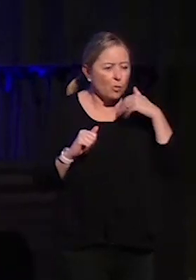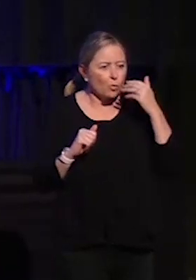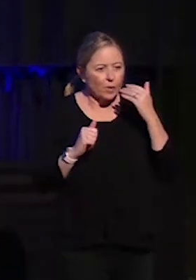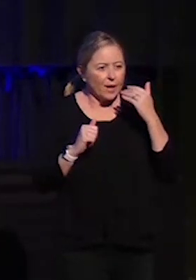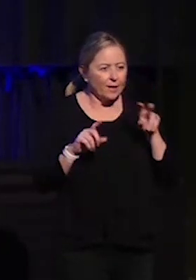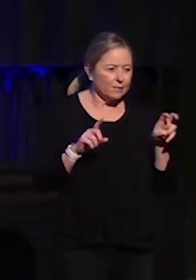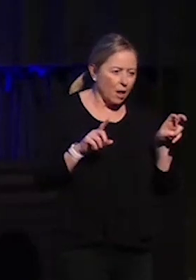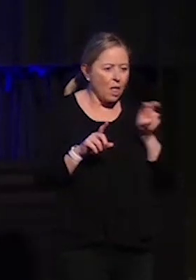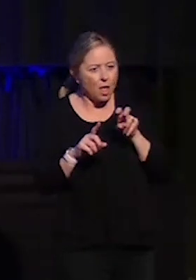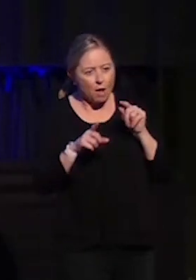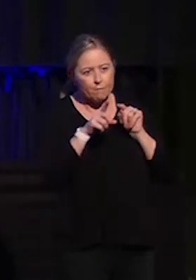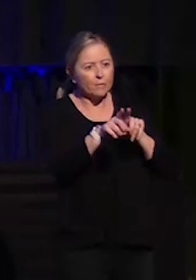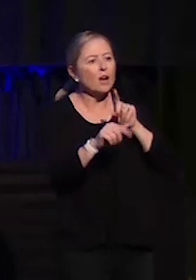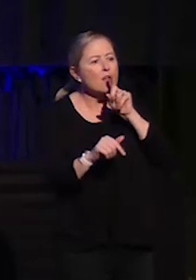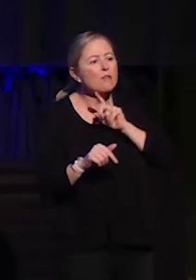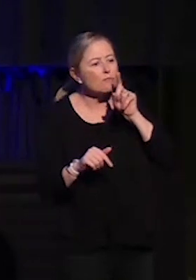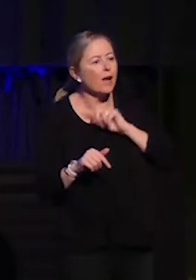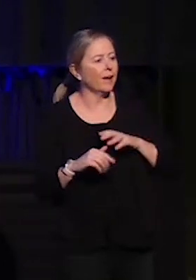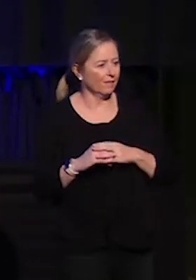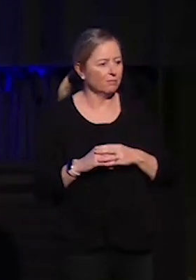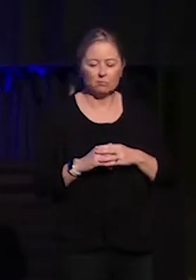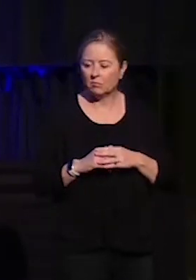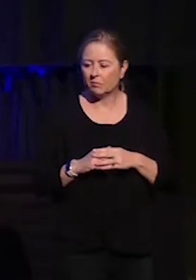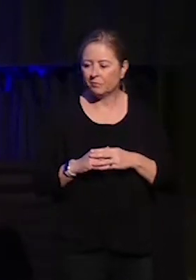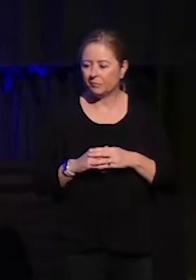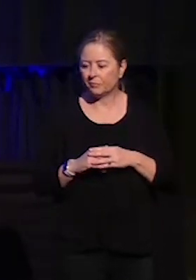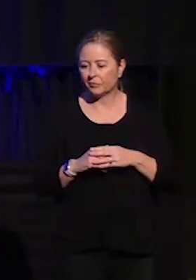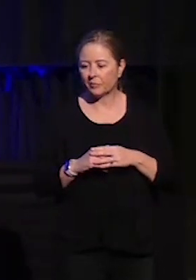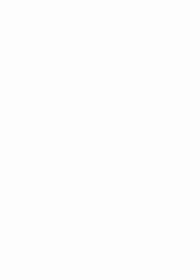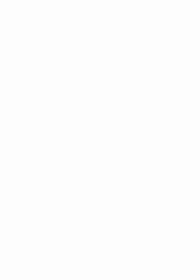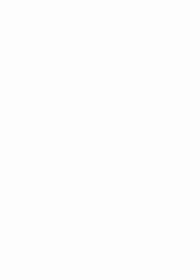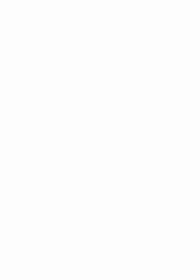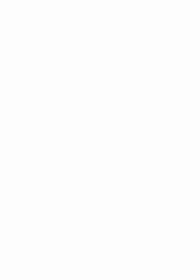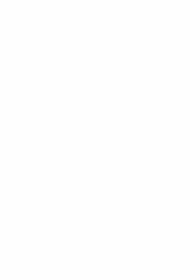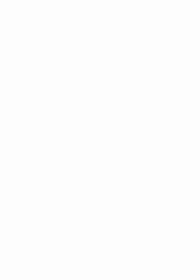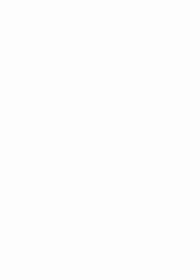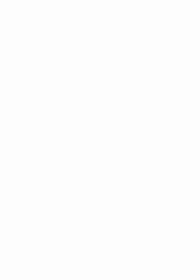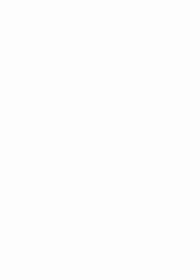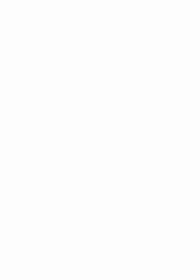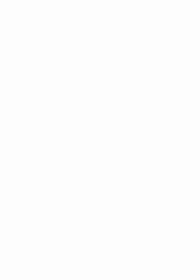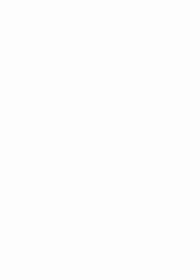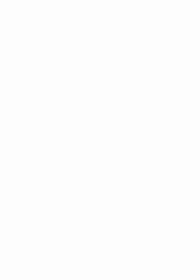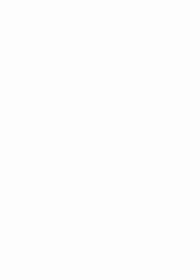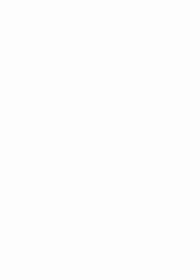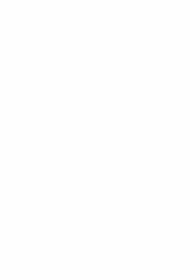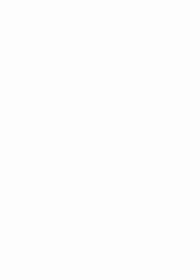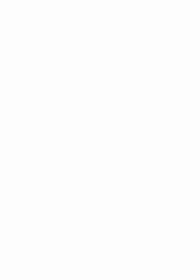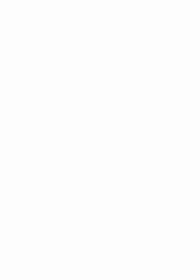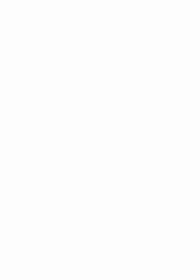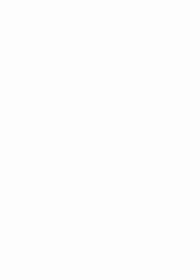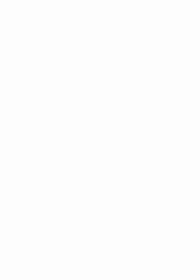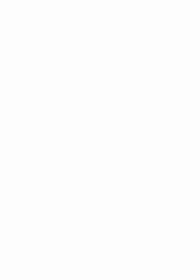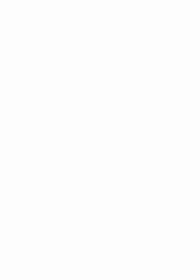feel like it's time to move on to the next quest. Okay, another example. This is an unpublished